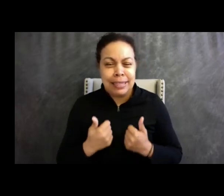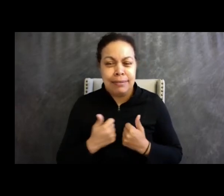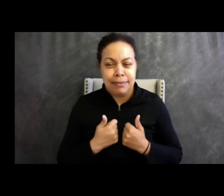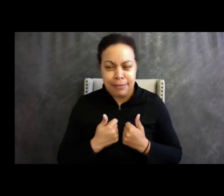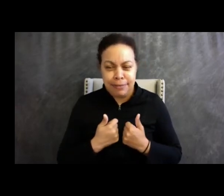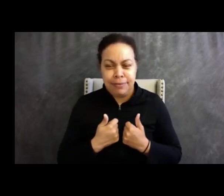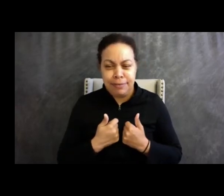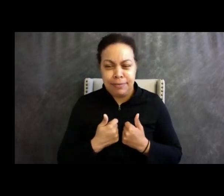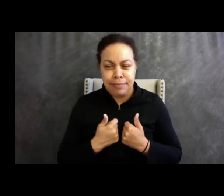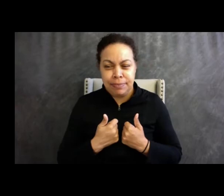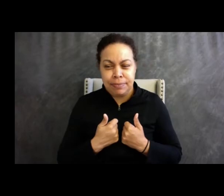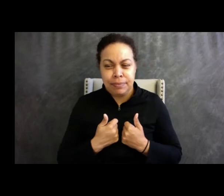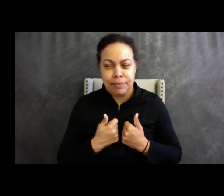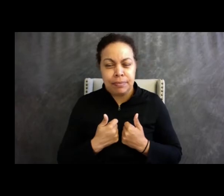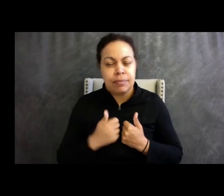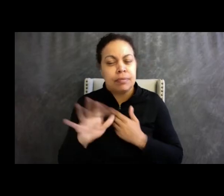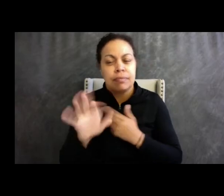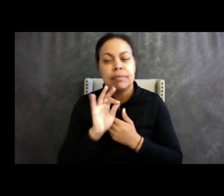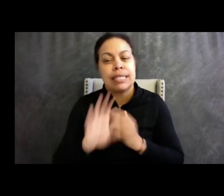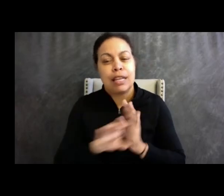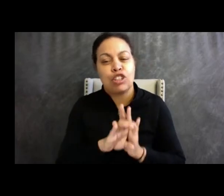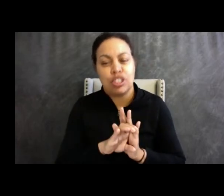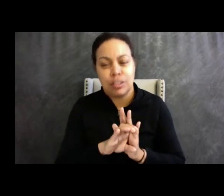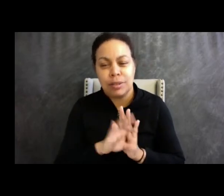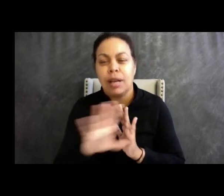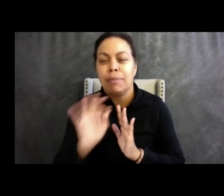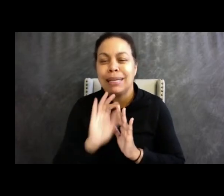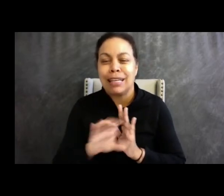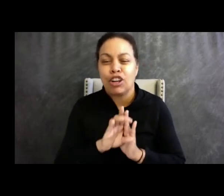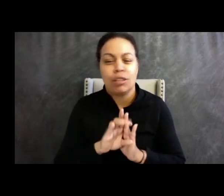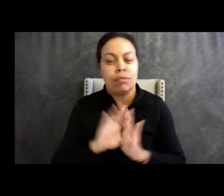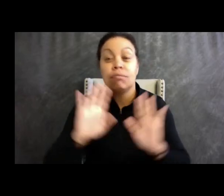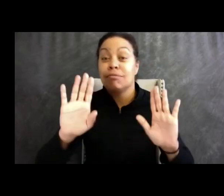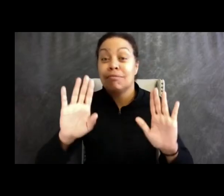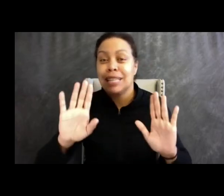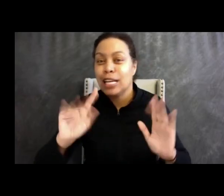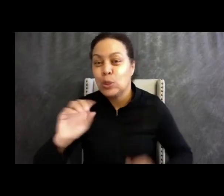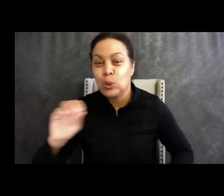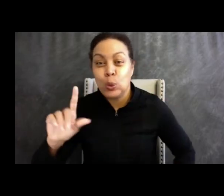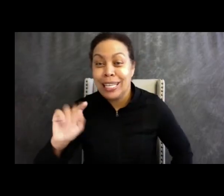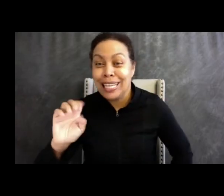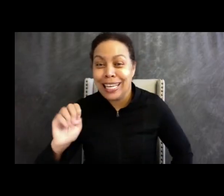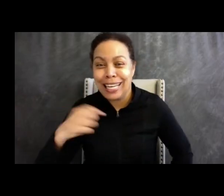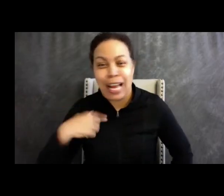I want you to choose a character. Too late, I chose one for you. It's you.